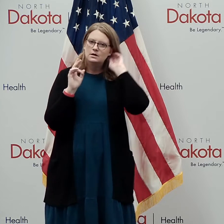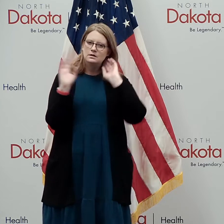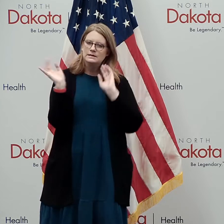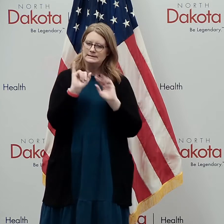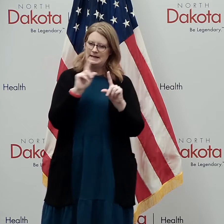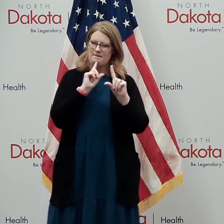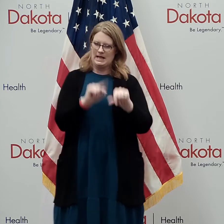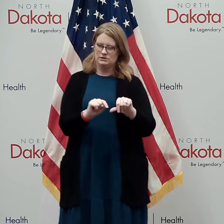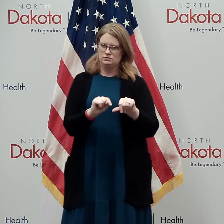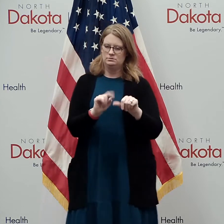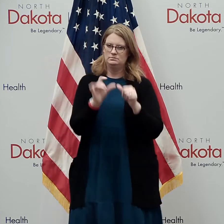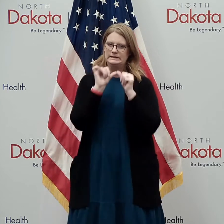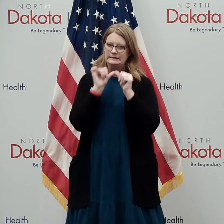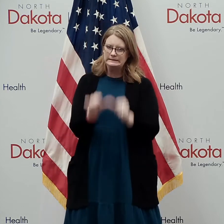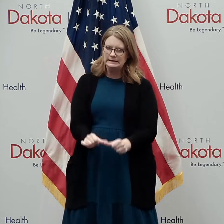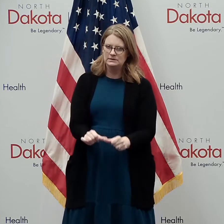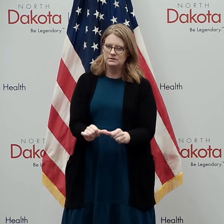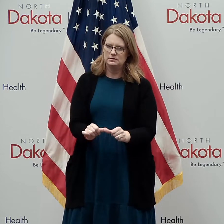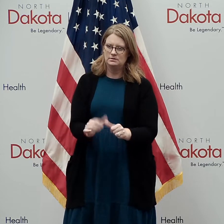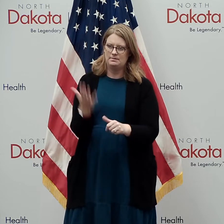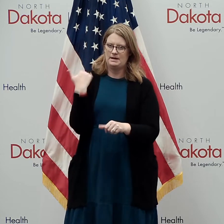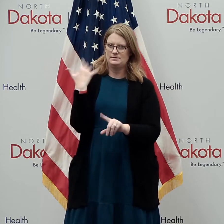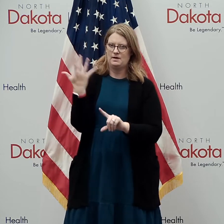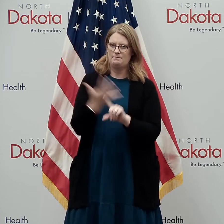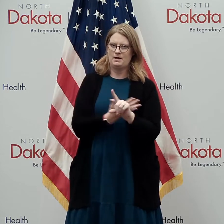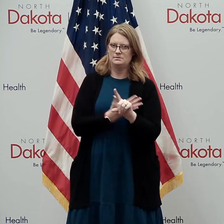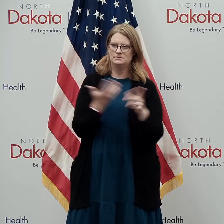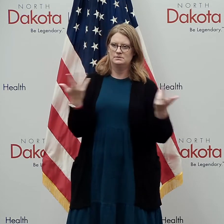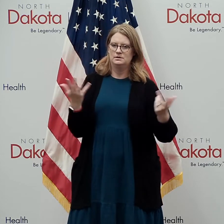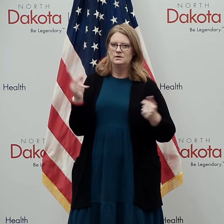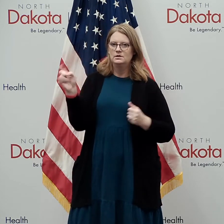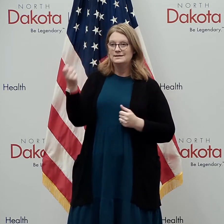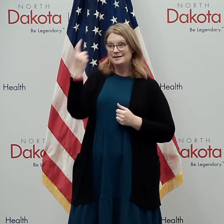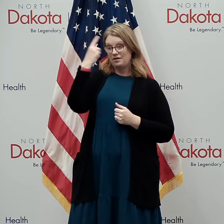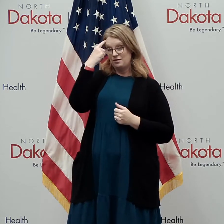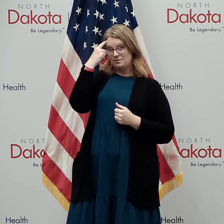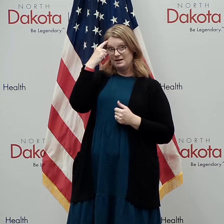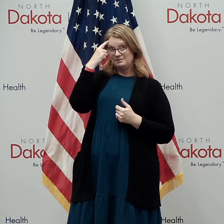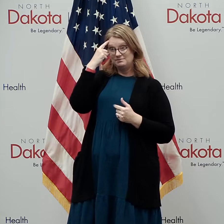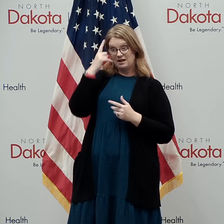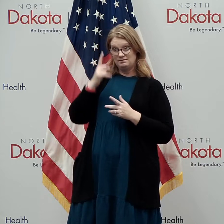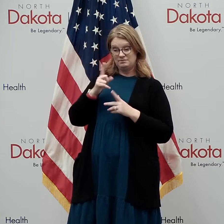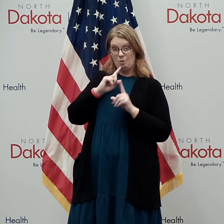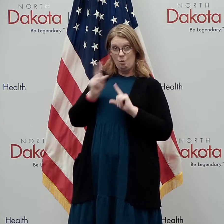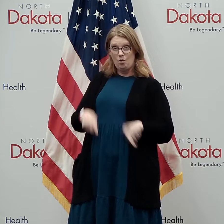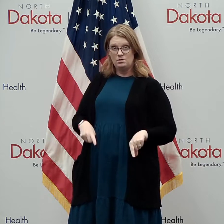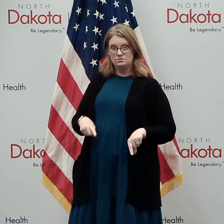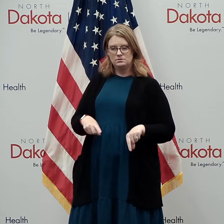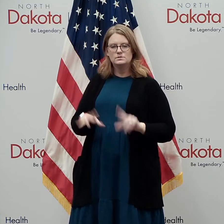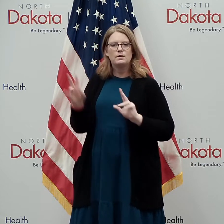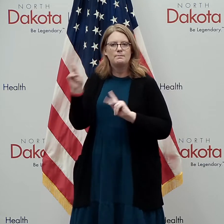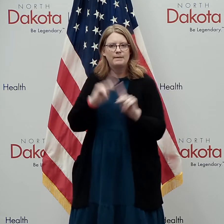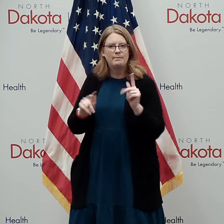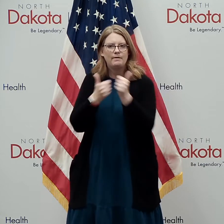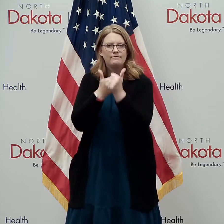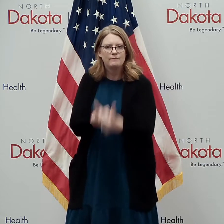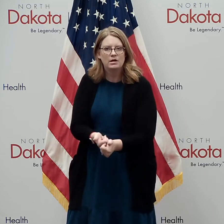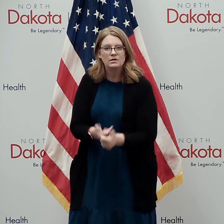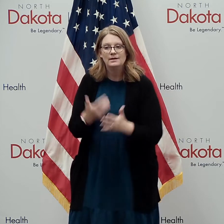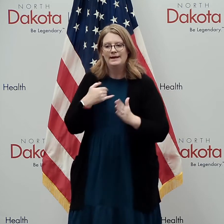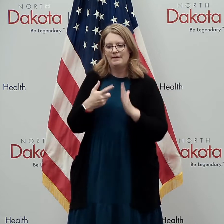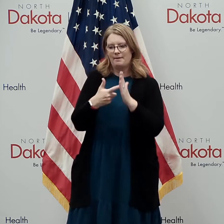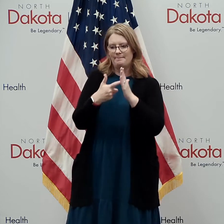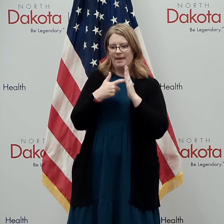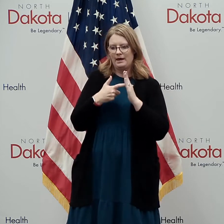answer consistent we've been throughout the 5 months, which is it's not about what government says, it's about what people do, because you can have a mandate, but then the